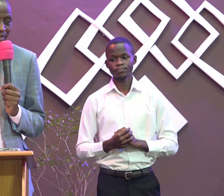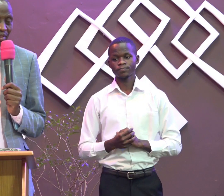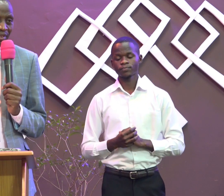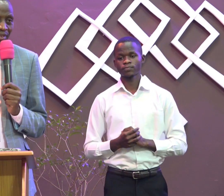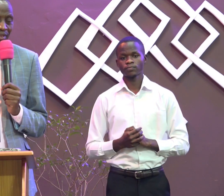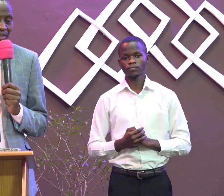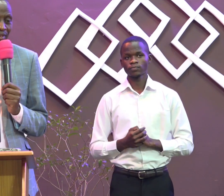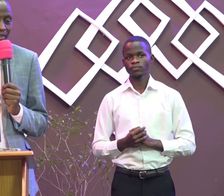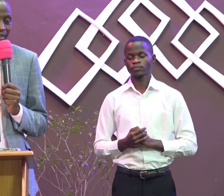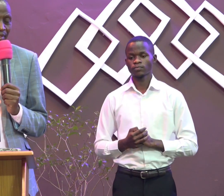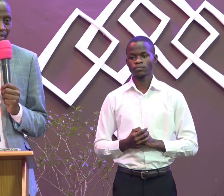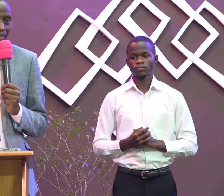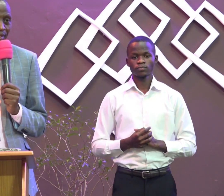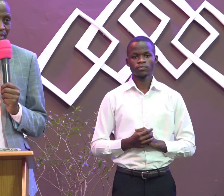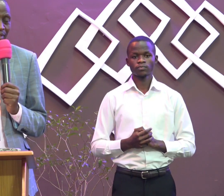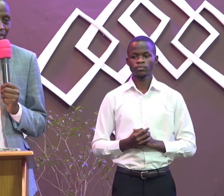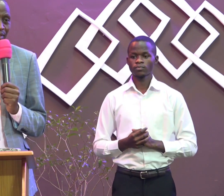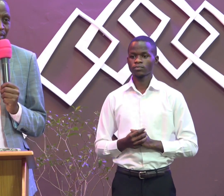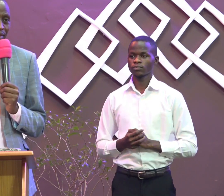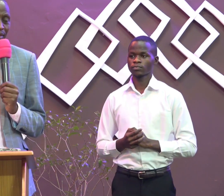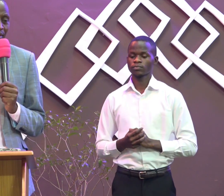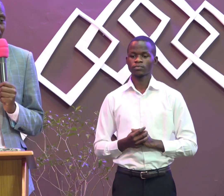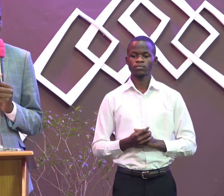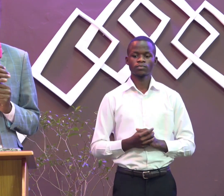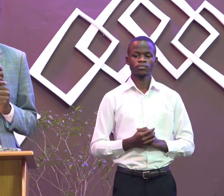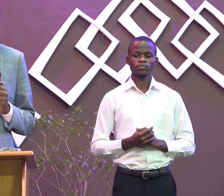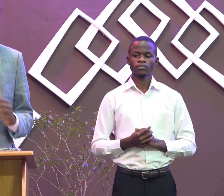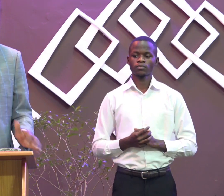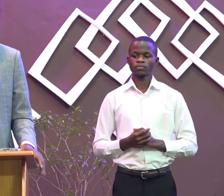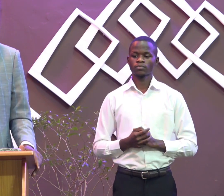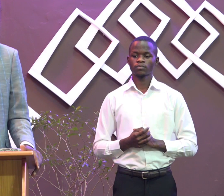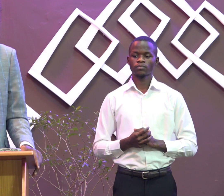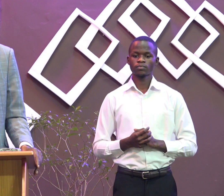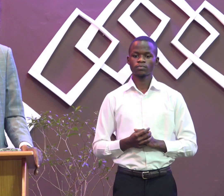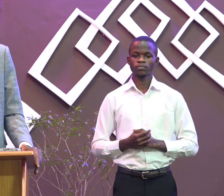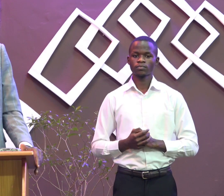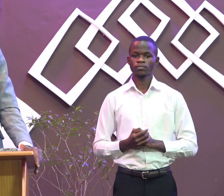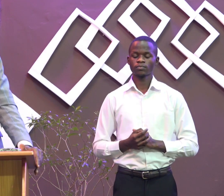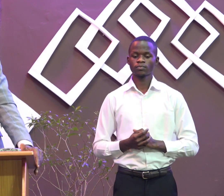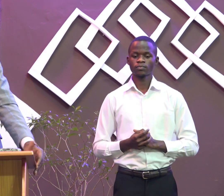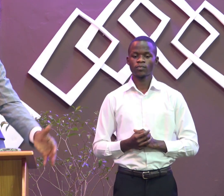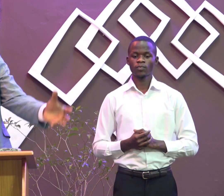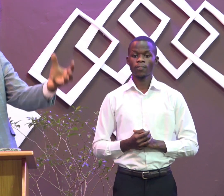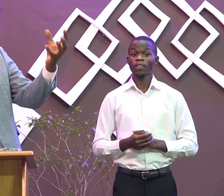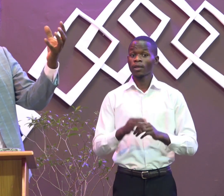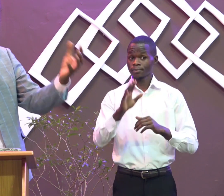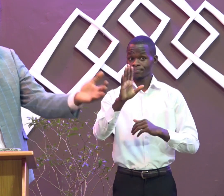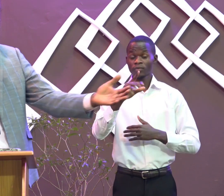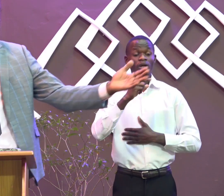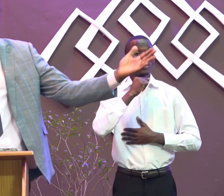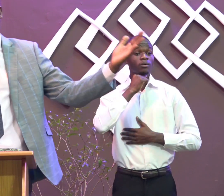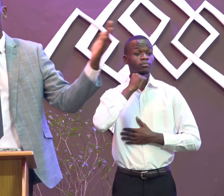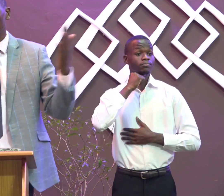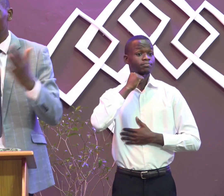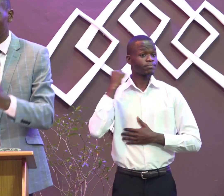he taught us to humble ourselves and to obey, we accepted this. We accepted it because he was the rightful person for Musumba Serumaga